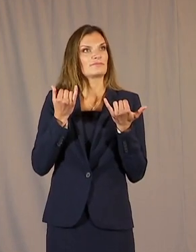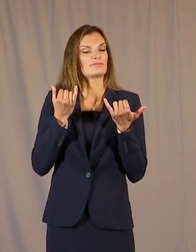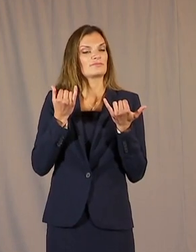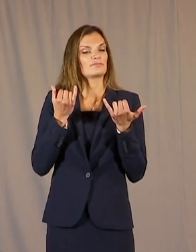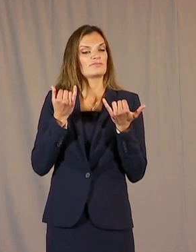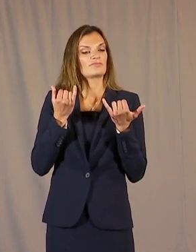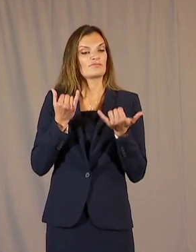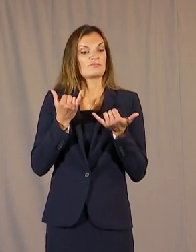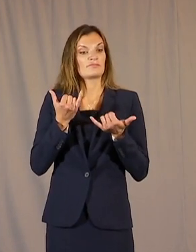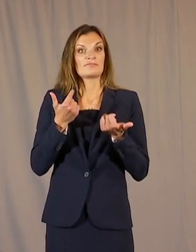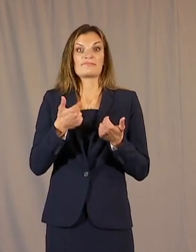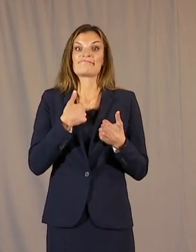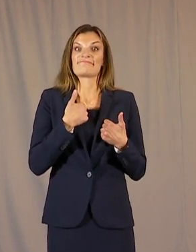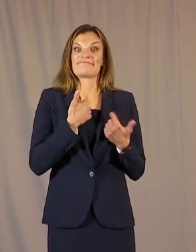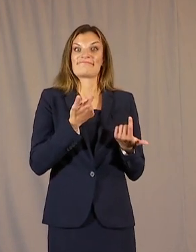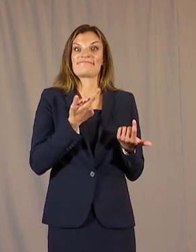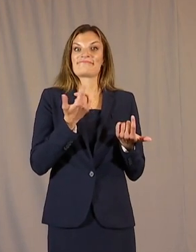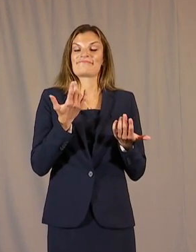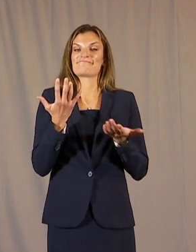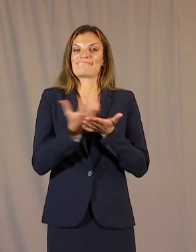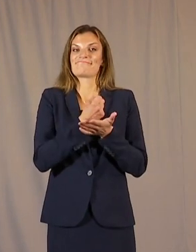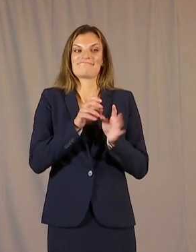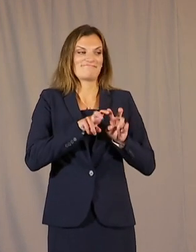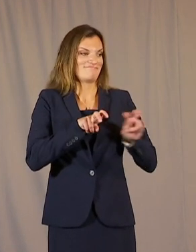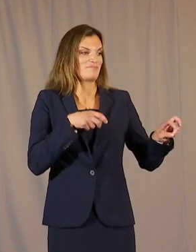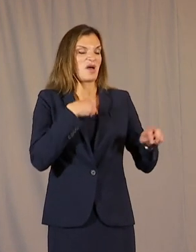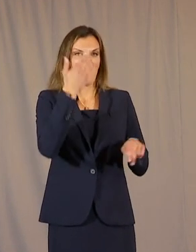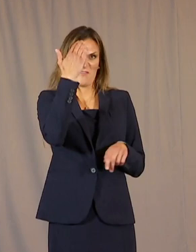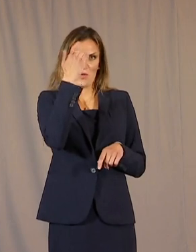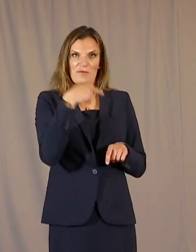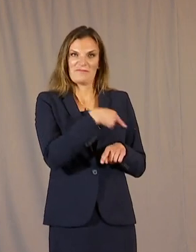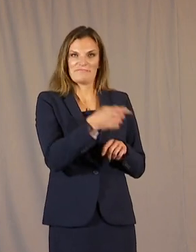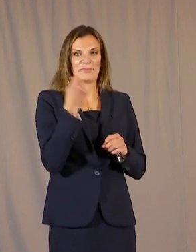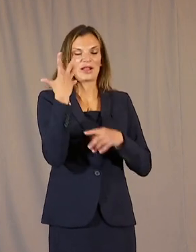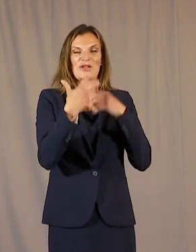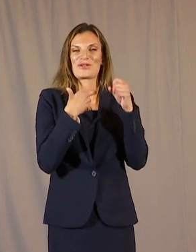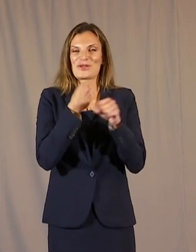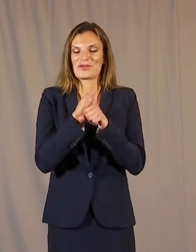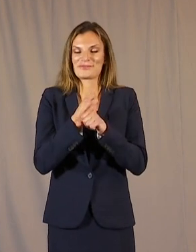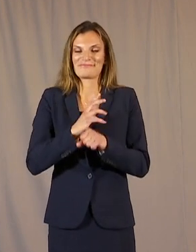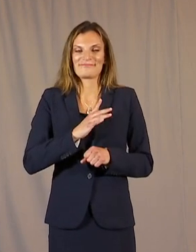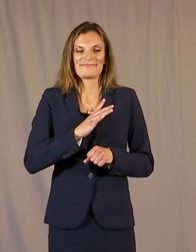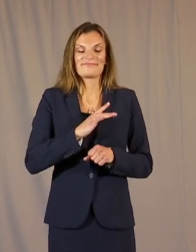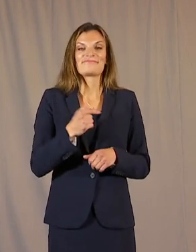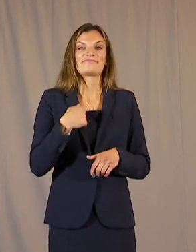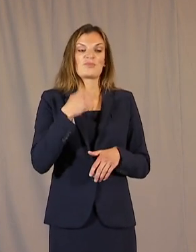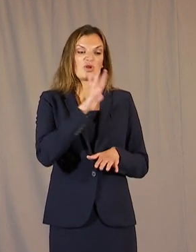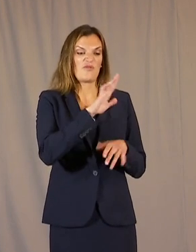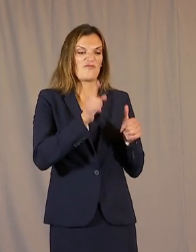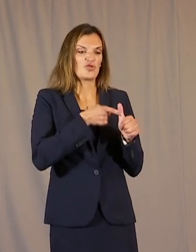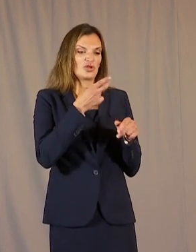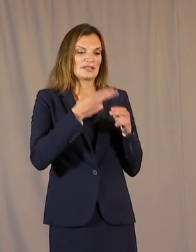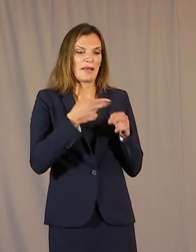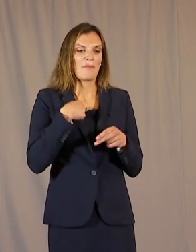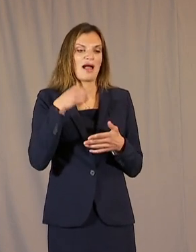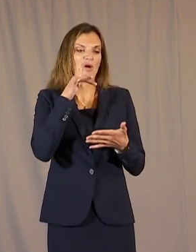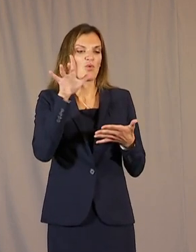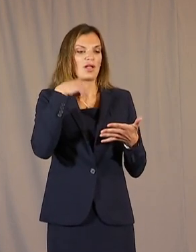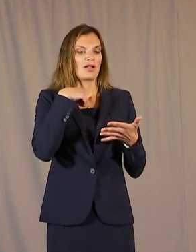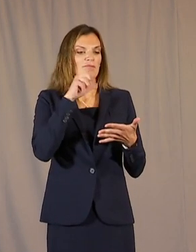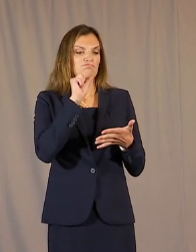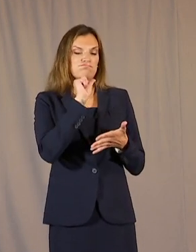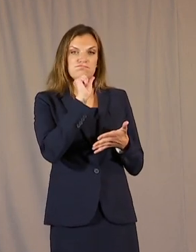people that I've known for years, so if it is okay with everyone, I will call you by your first name, and we can